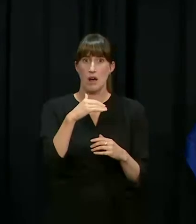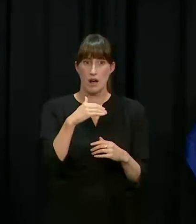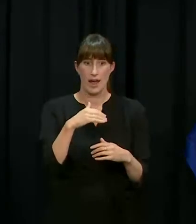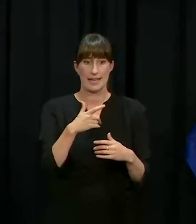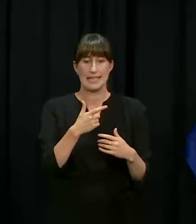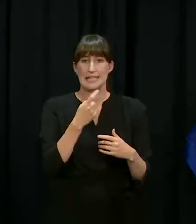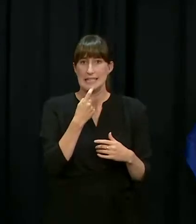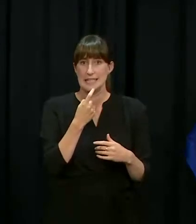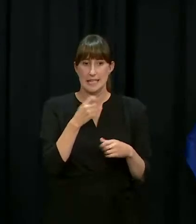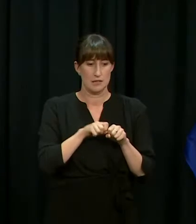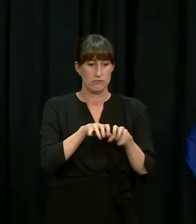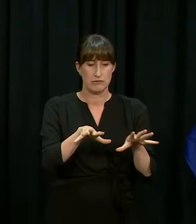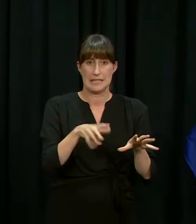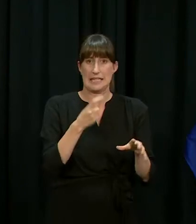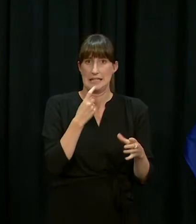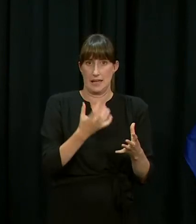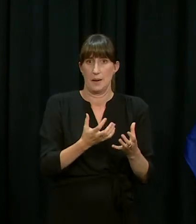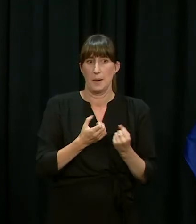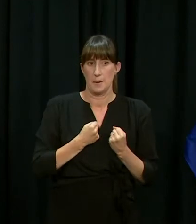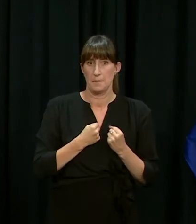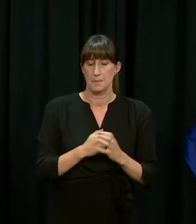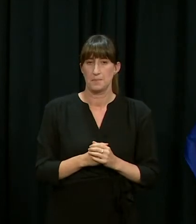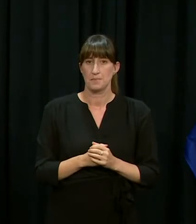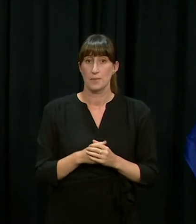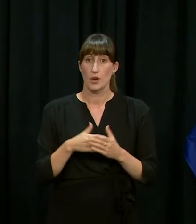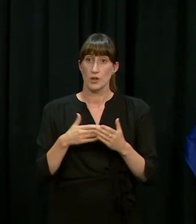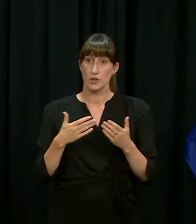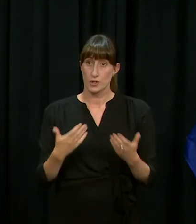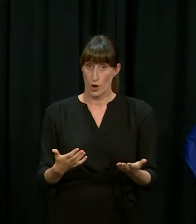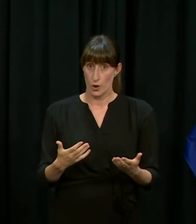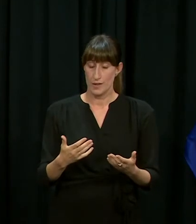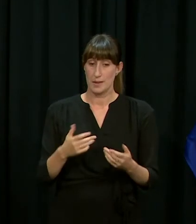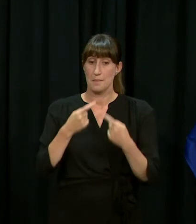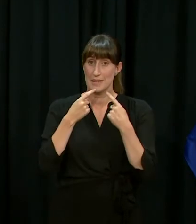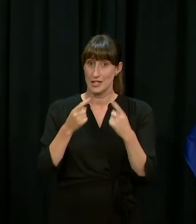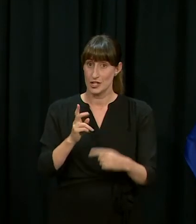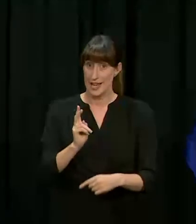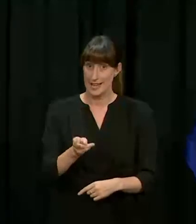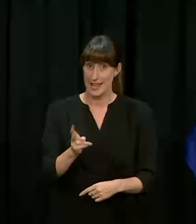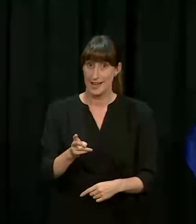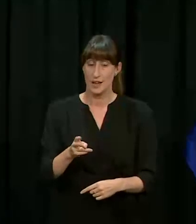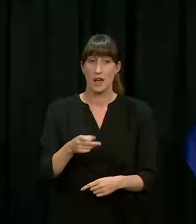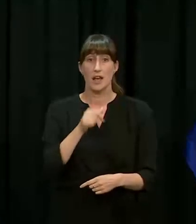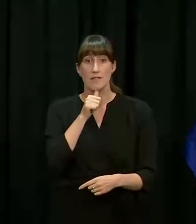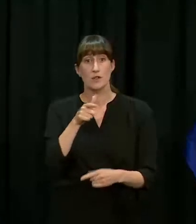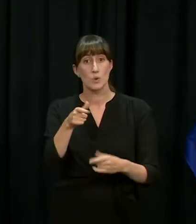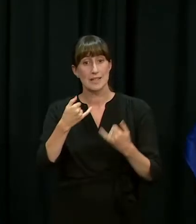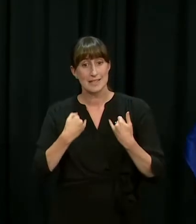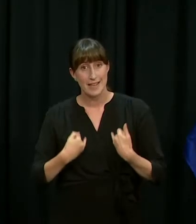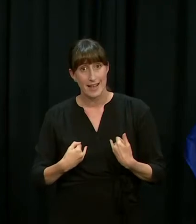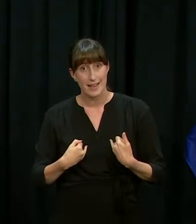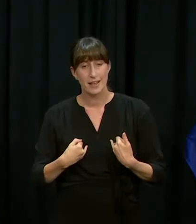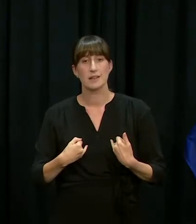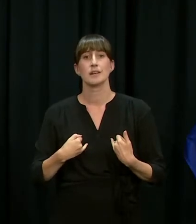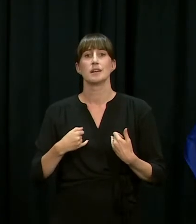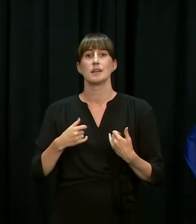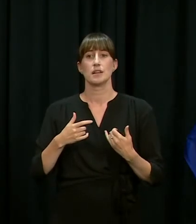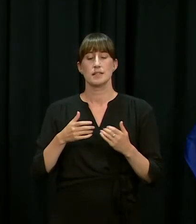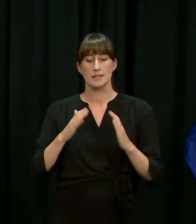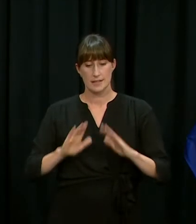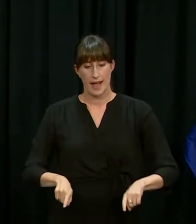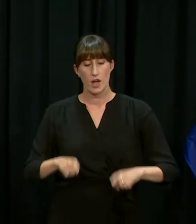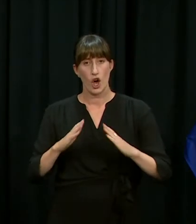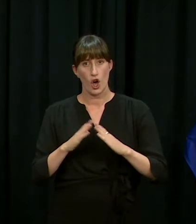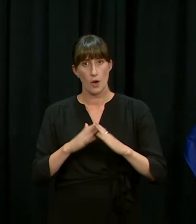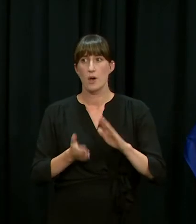tell everyone in Auckland and across the country, if you're sick, get a test and stay home. Ultimately, it is